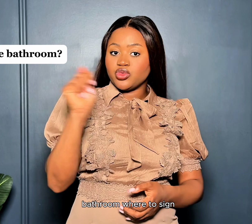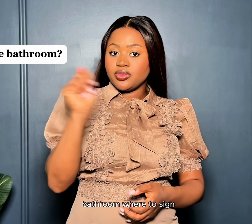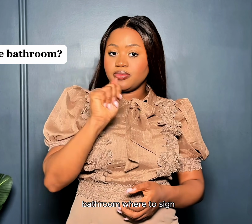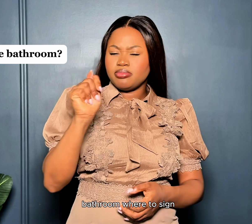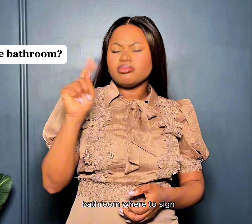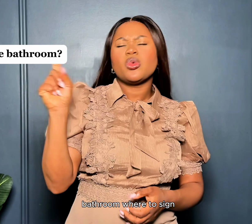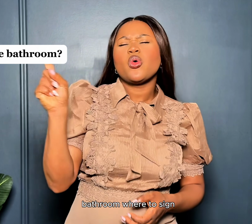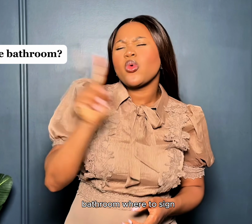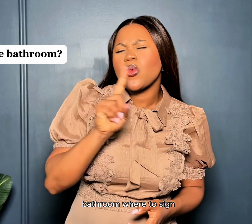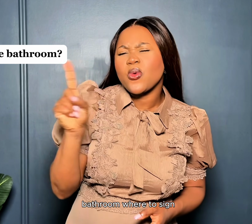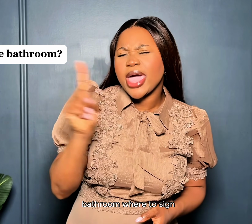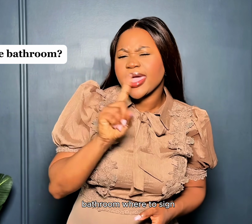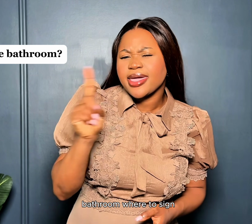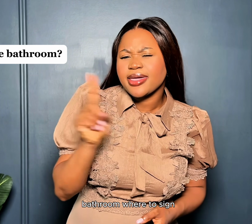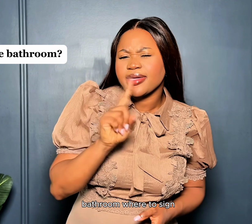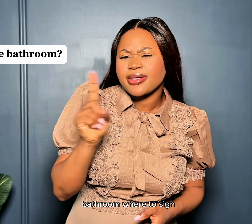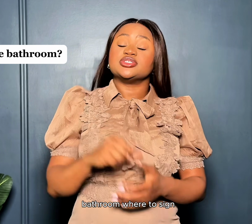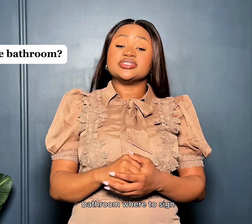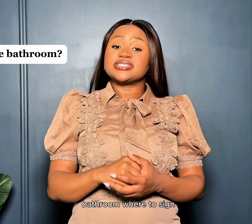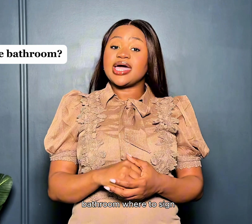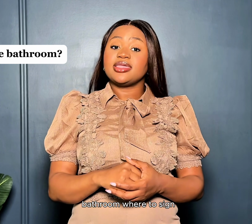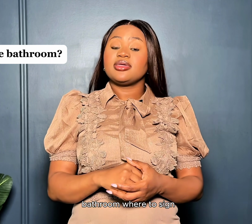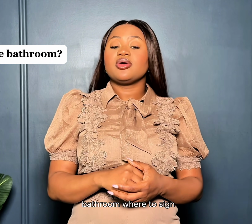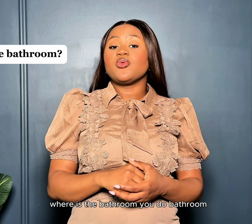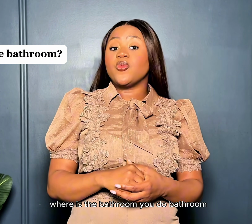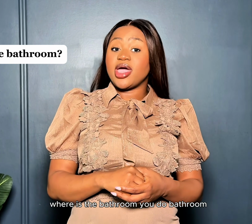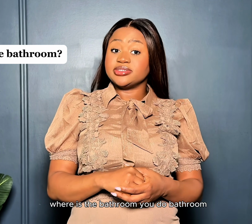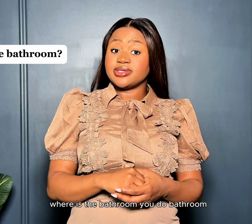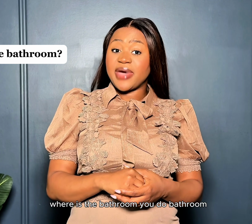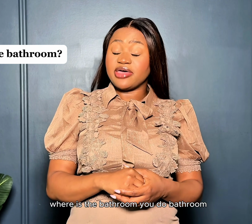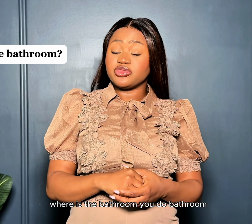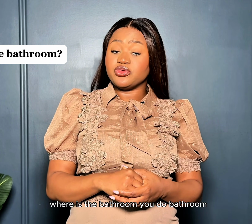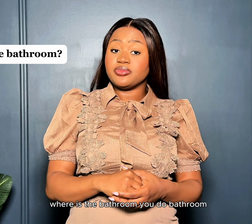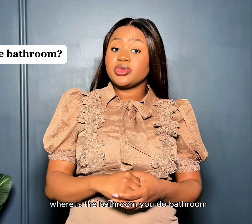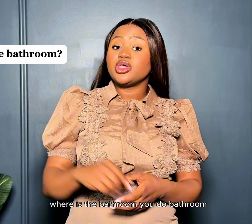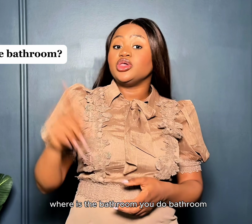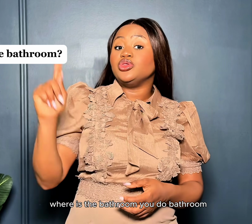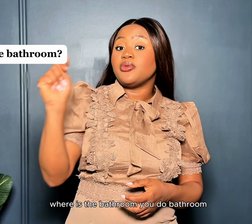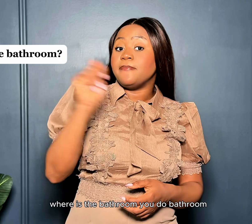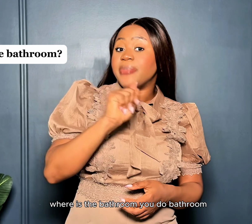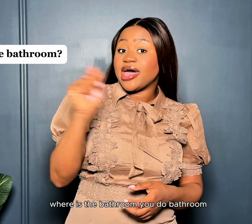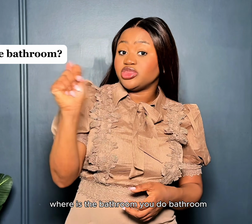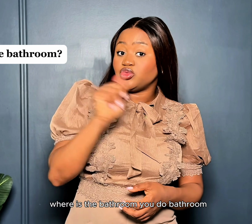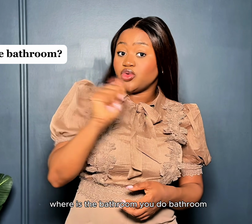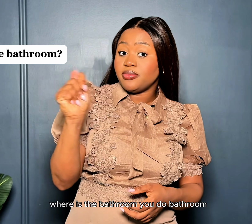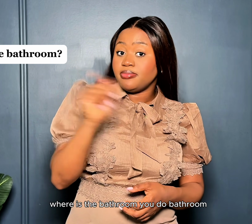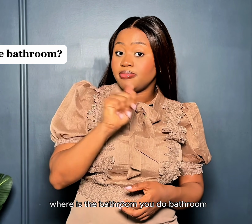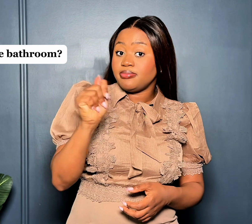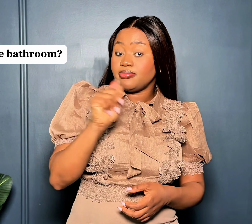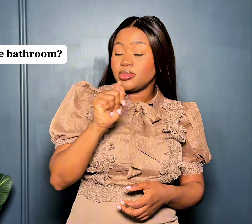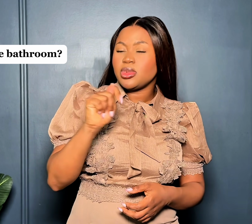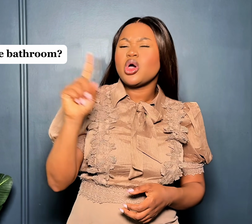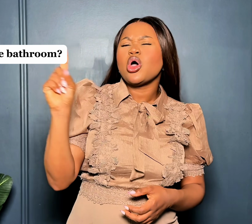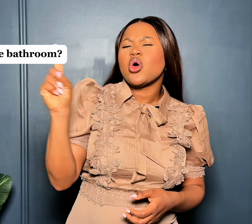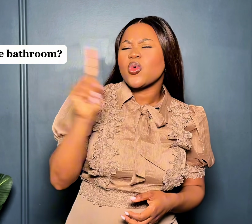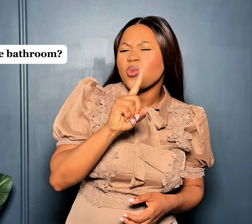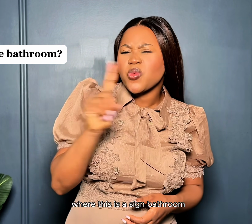Bathroom, where? So to sign where is the bathroom, you do bathroom,